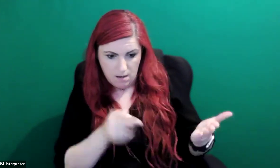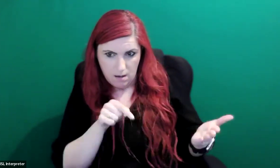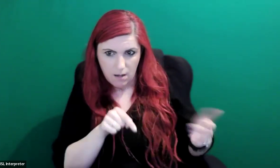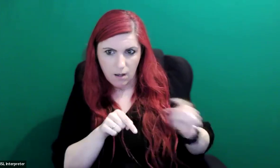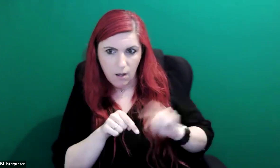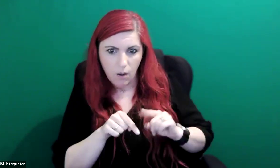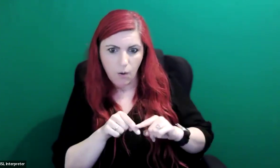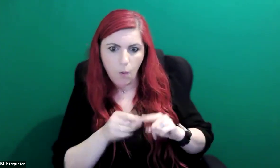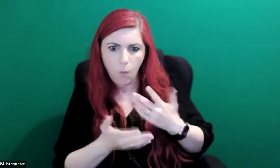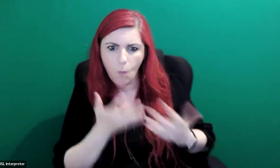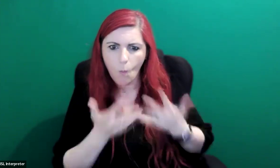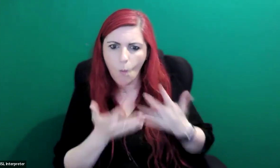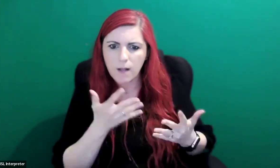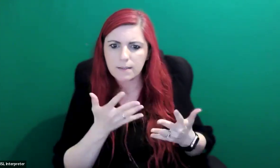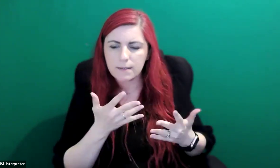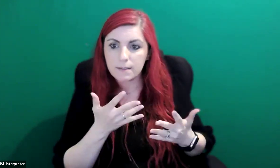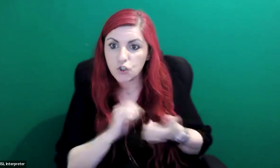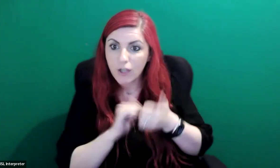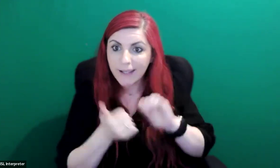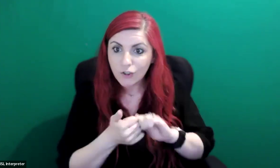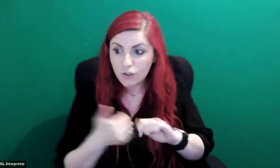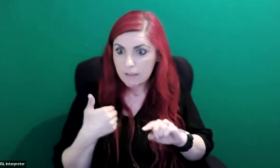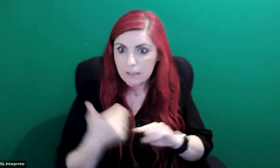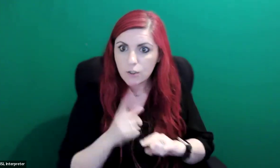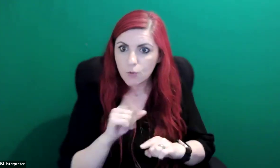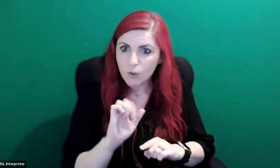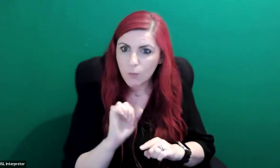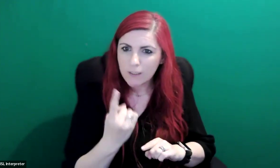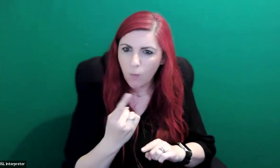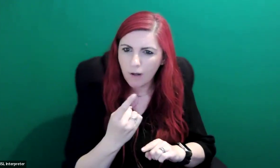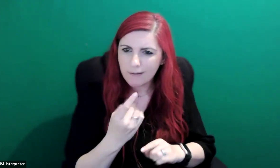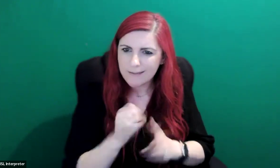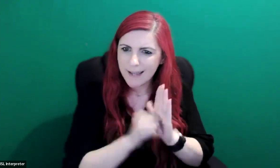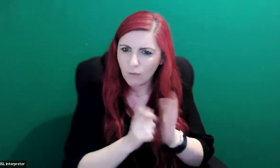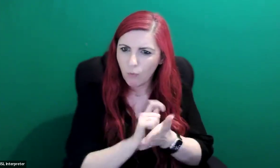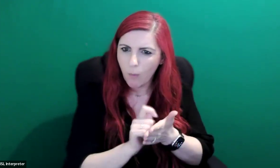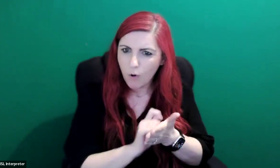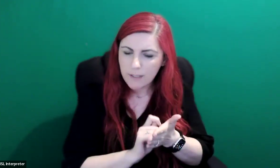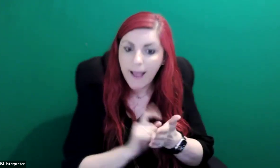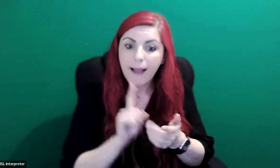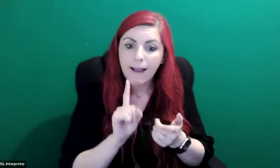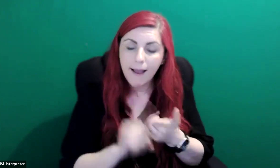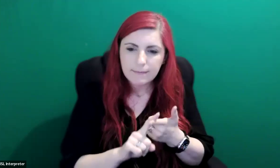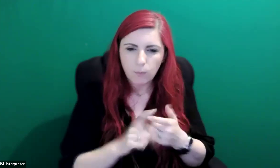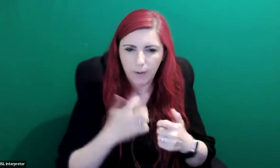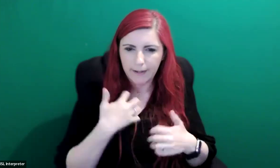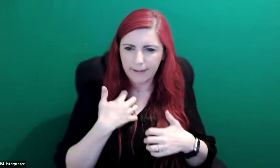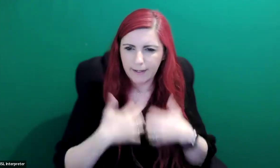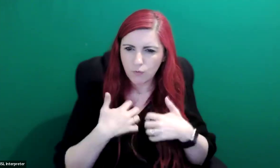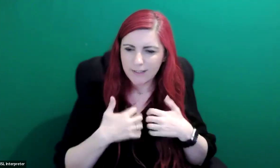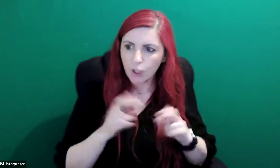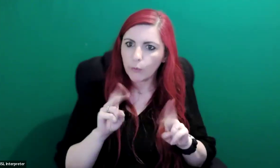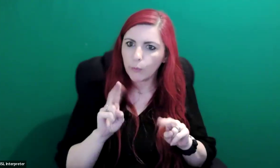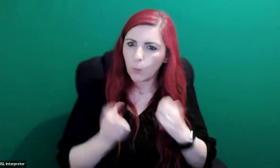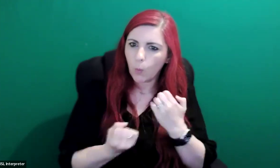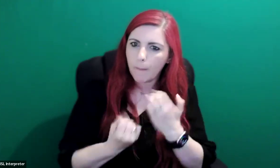transpired domestically since then. Also, we're very interested in new and emerging issues and